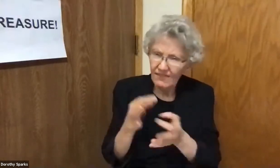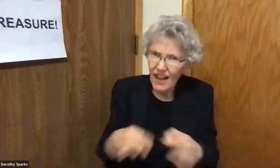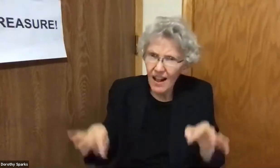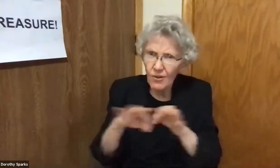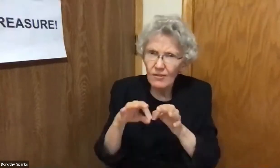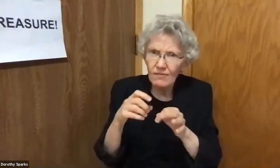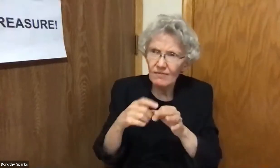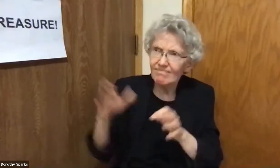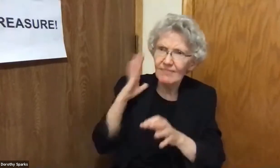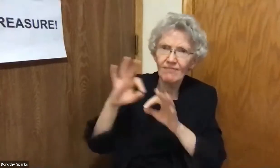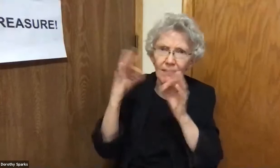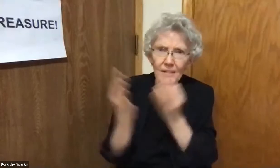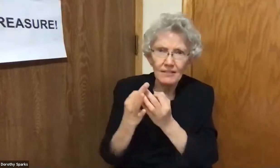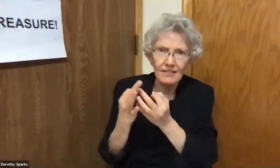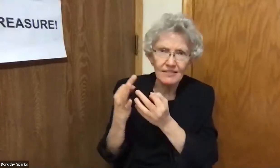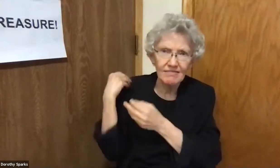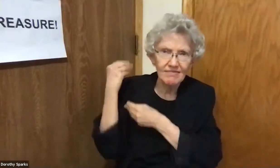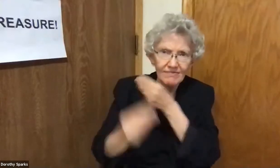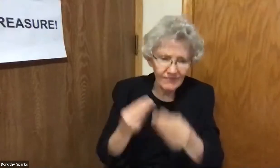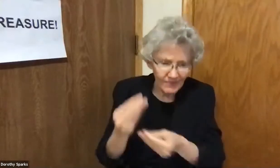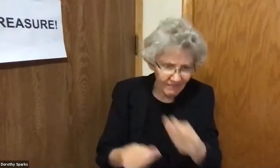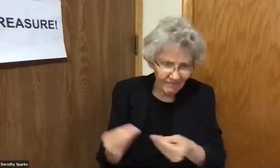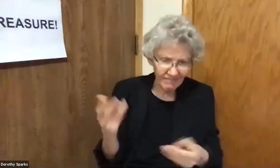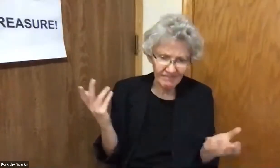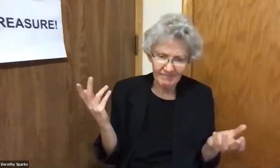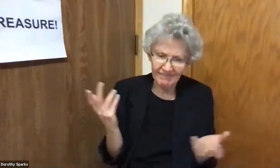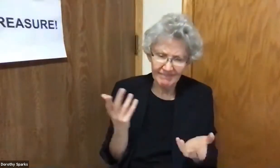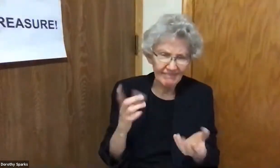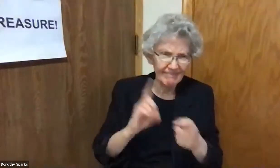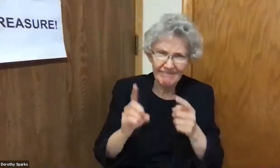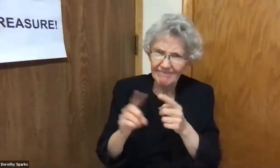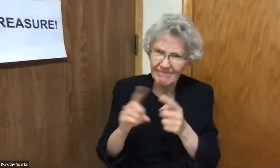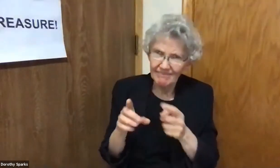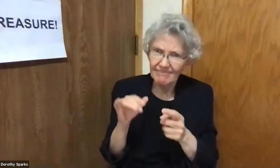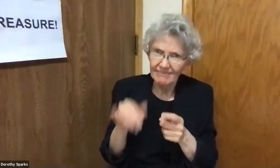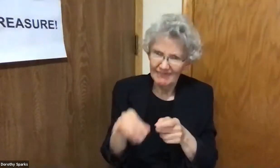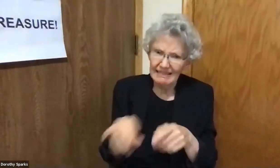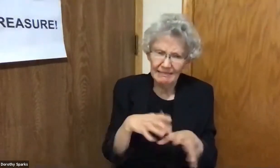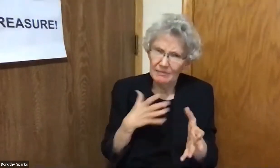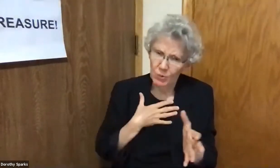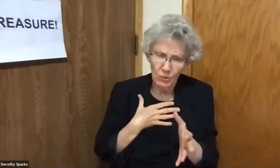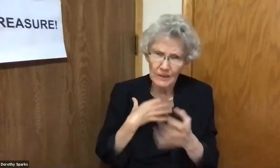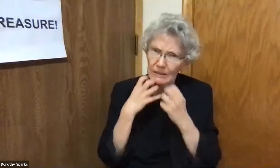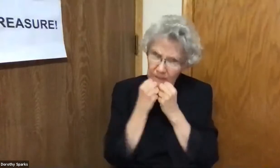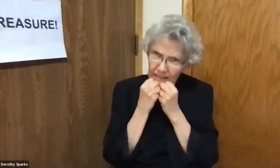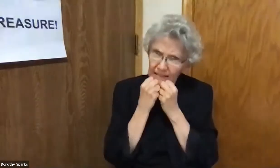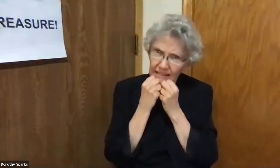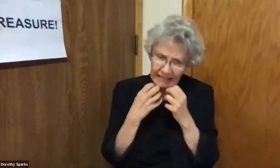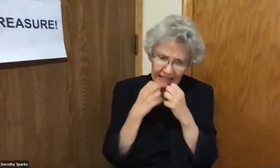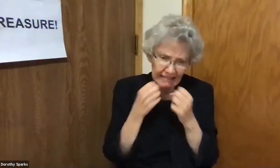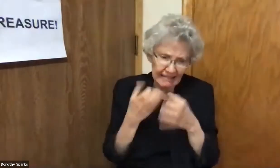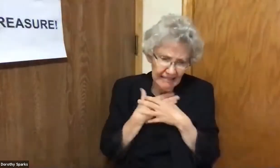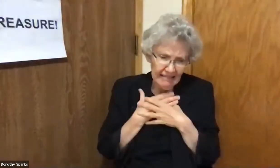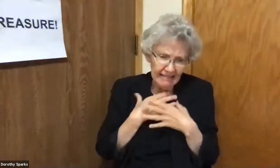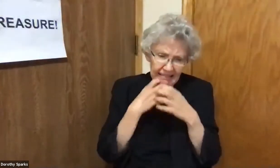be stamps, but something of value. From something that's been passed down or historical